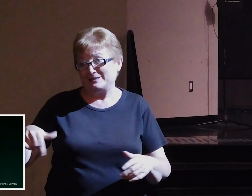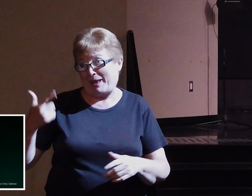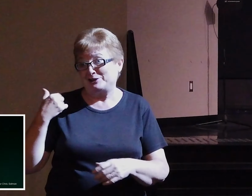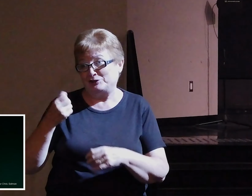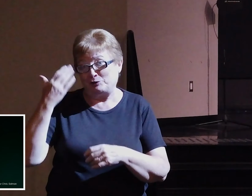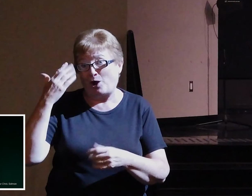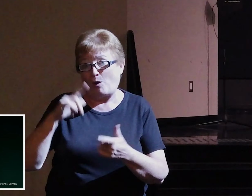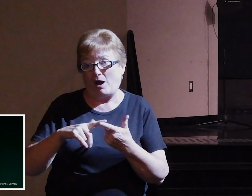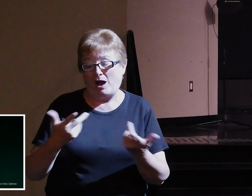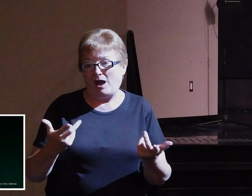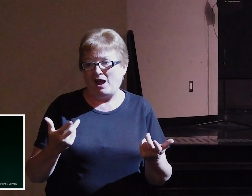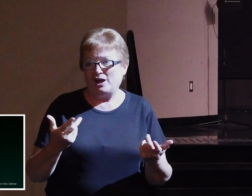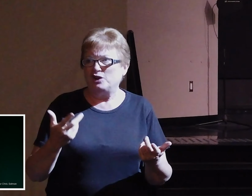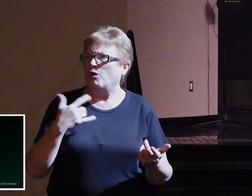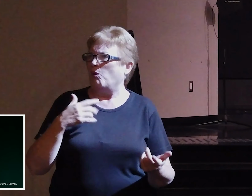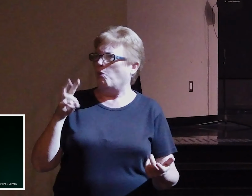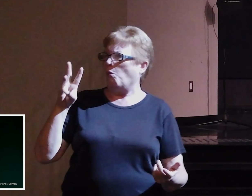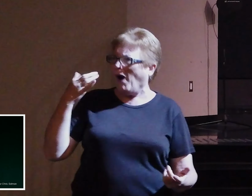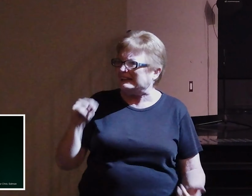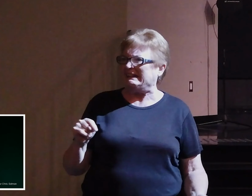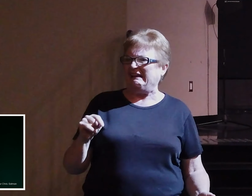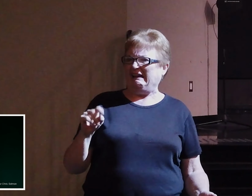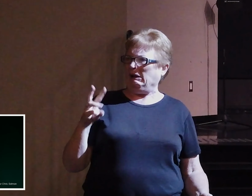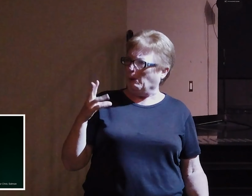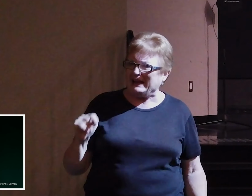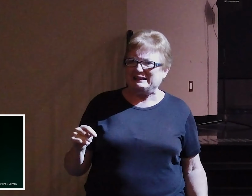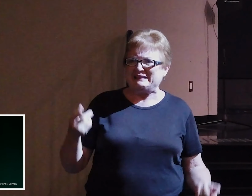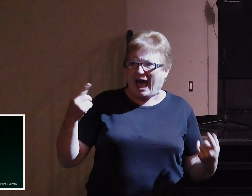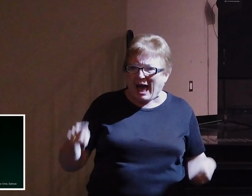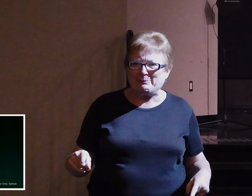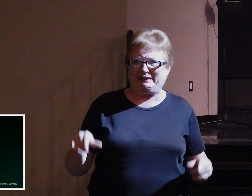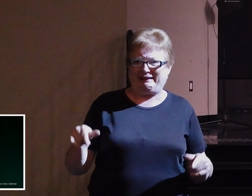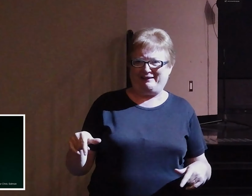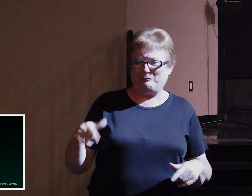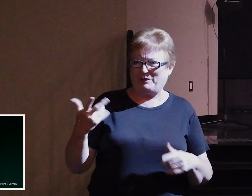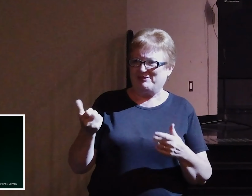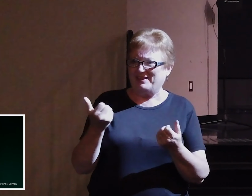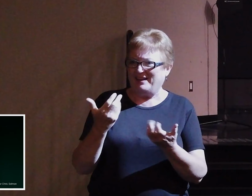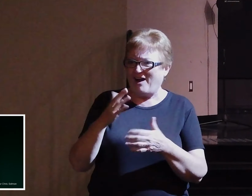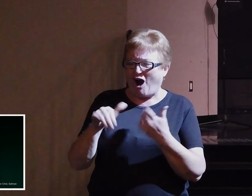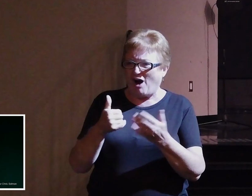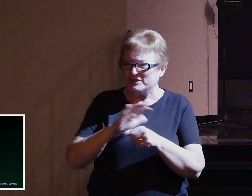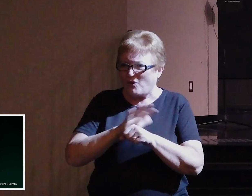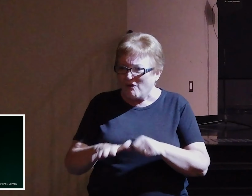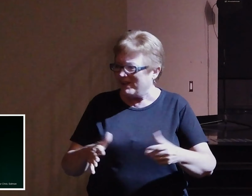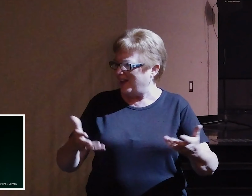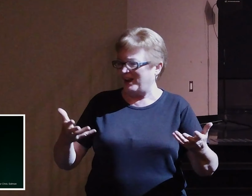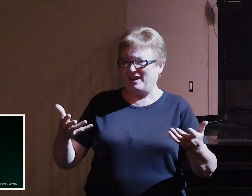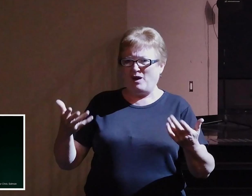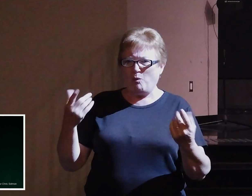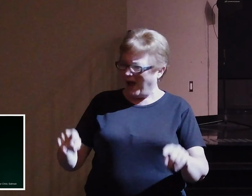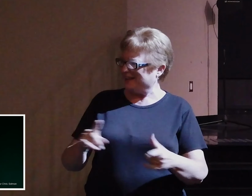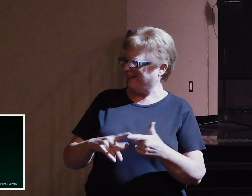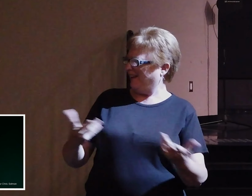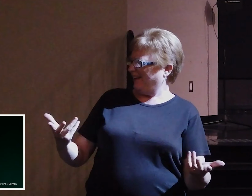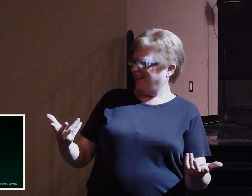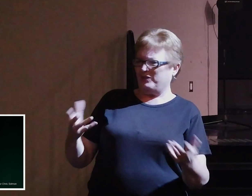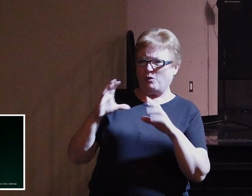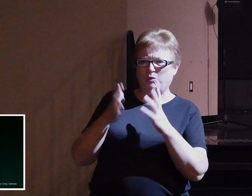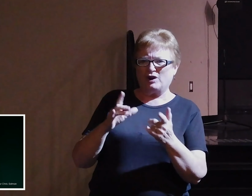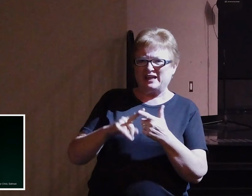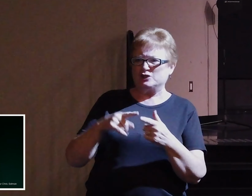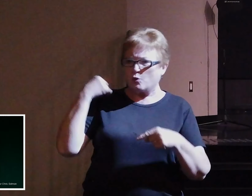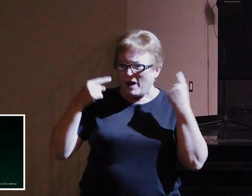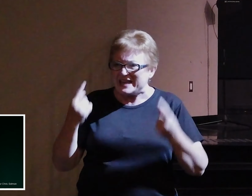of head shaking, like what in the world is going on? This is insane. Our world is